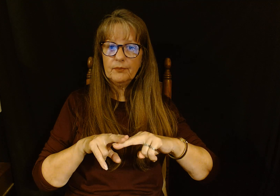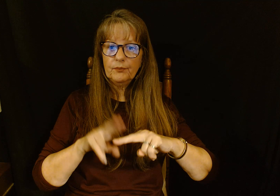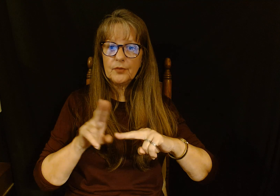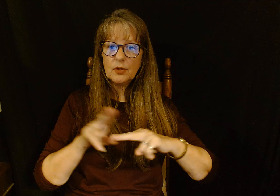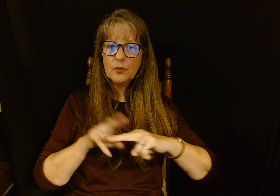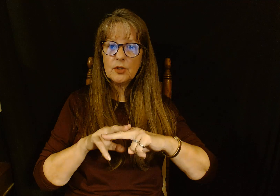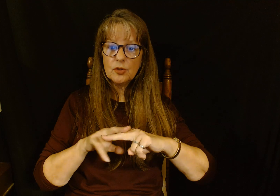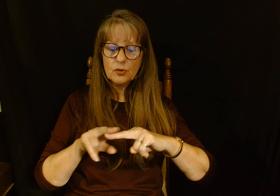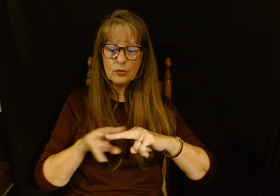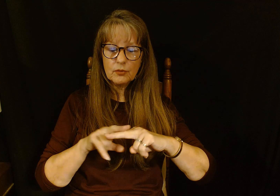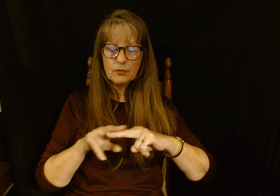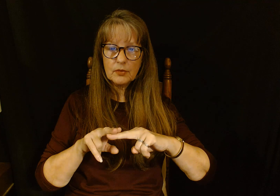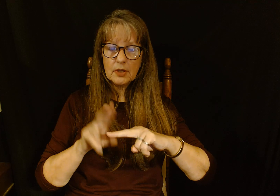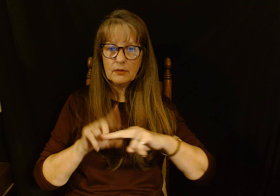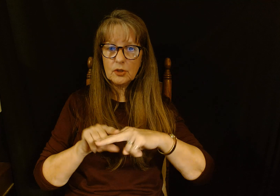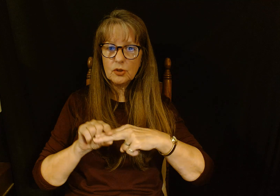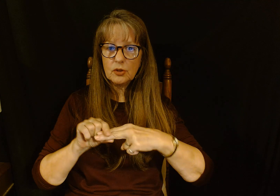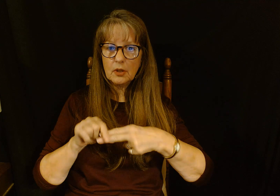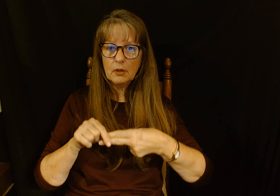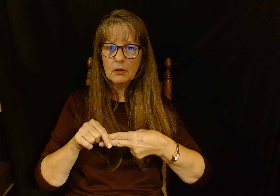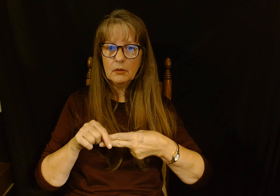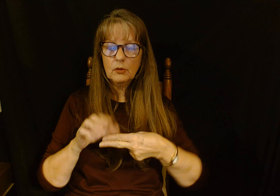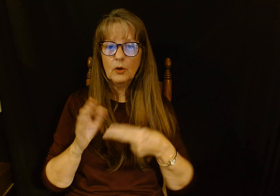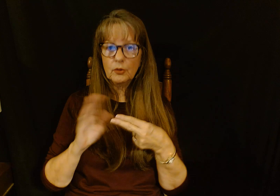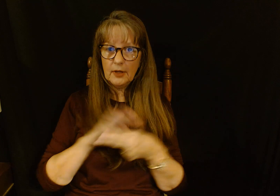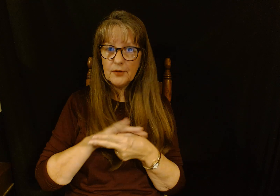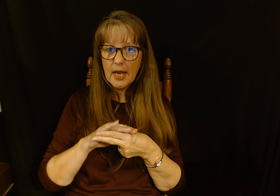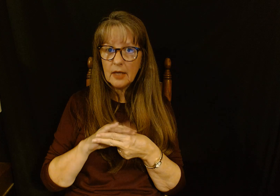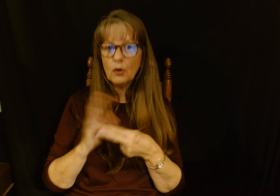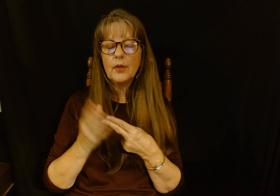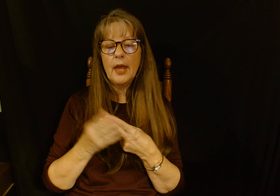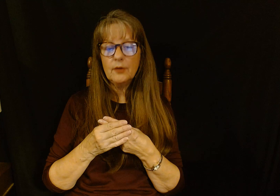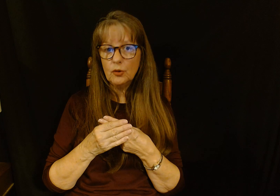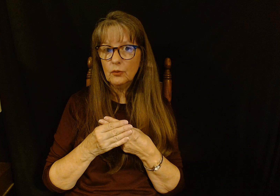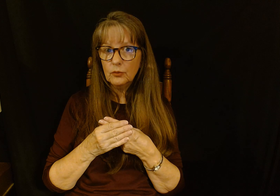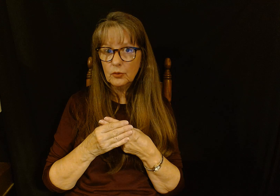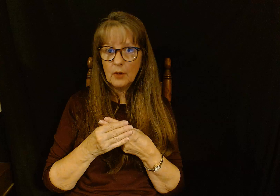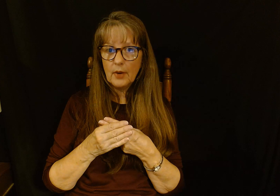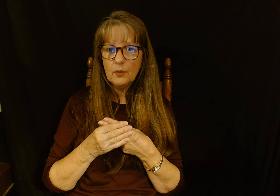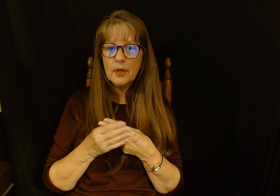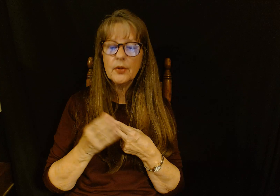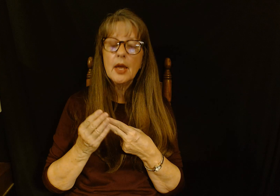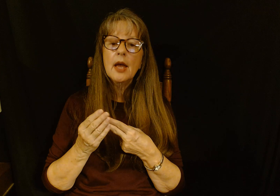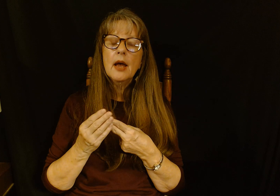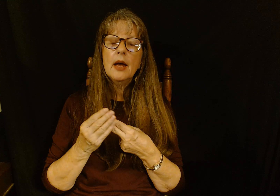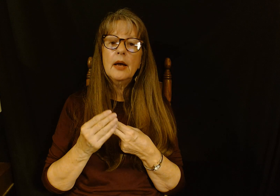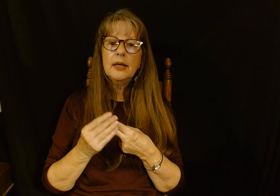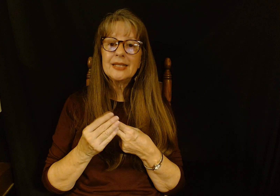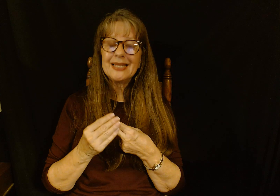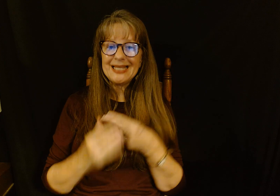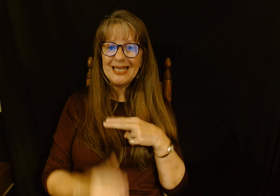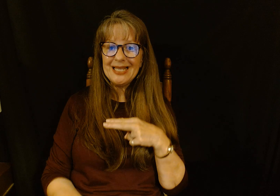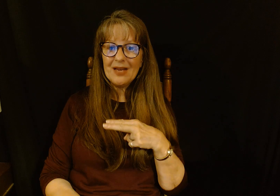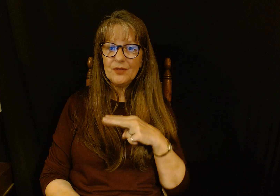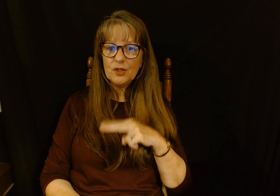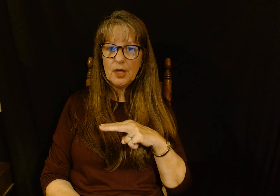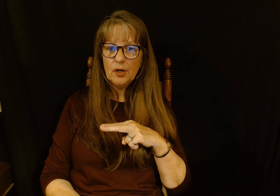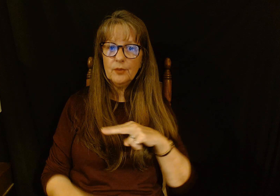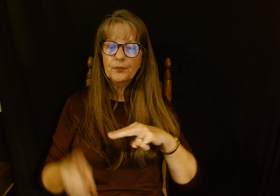So this is the on your left hand, or the hand that you do not write with, is the seat of the chair,